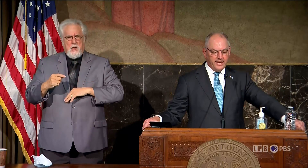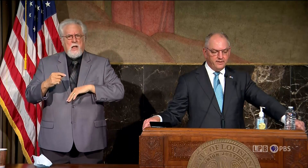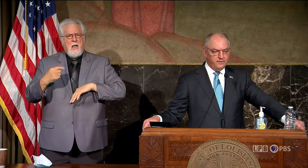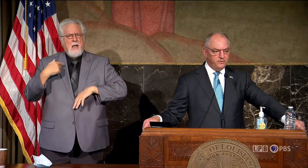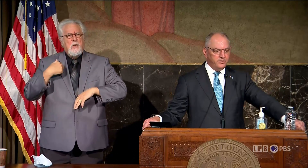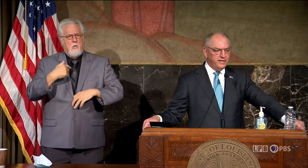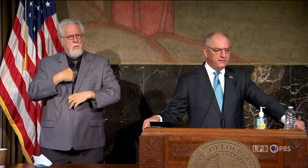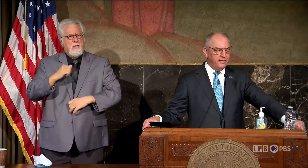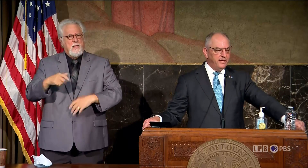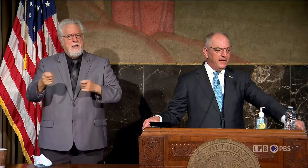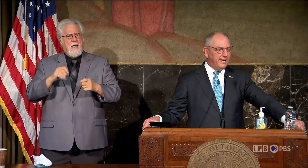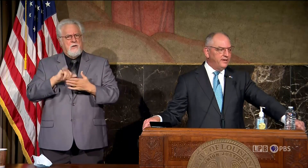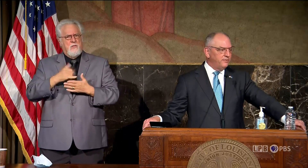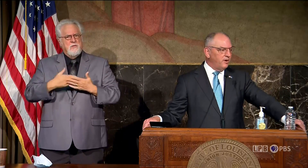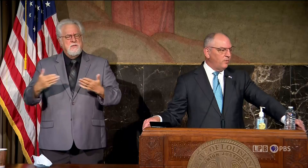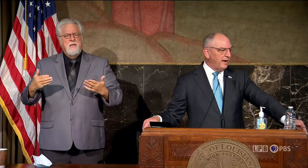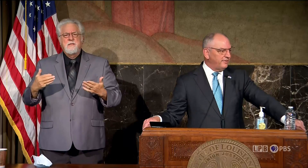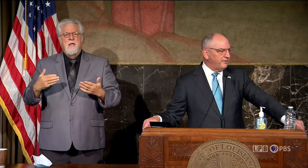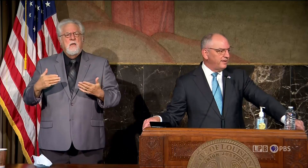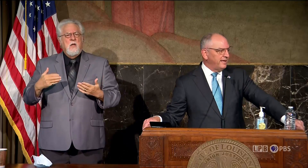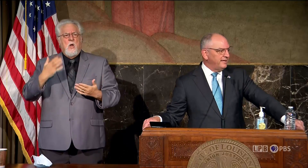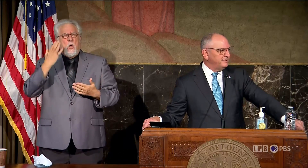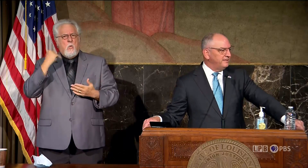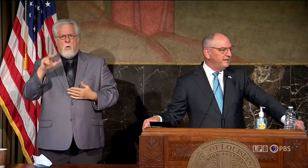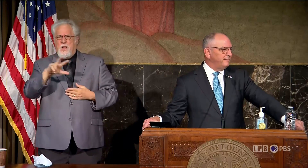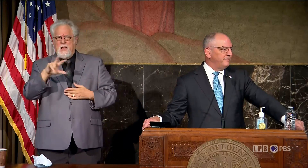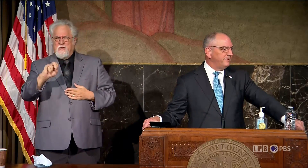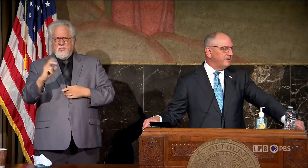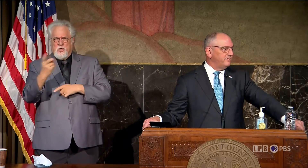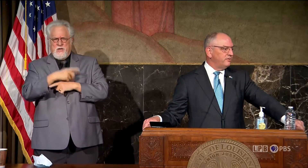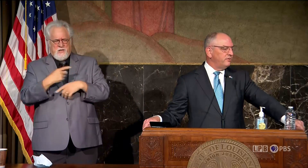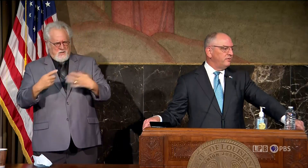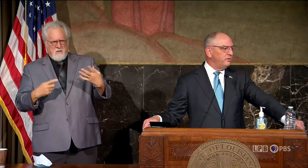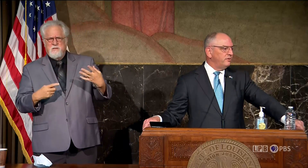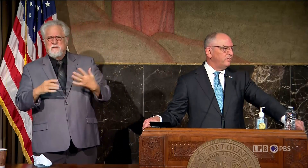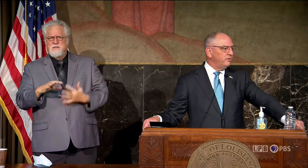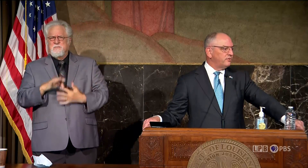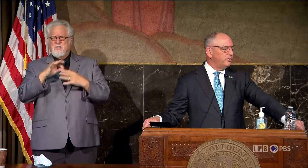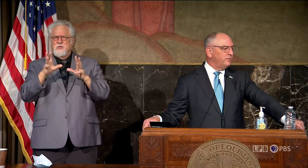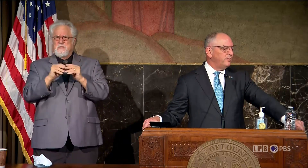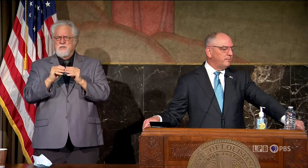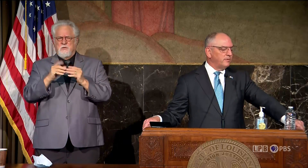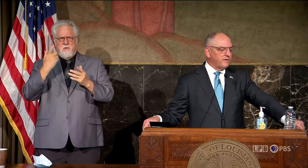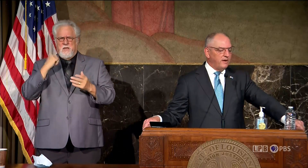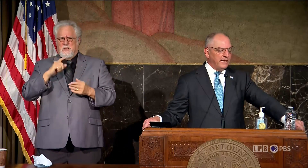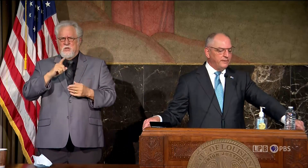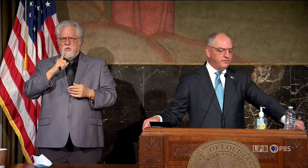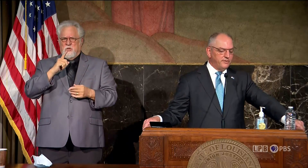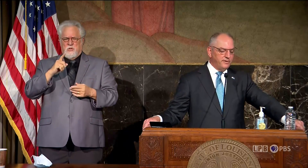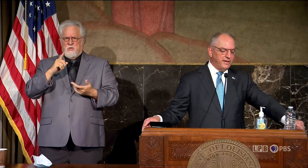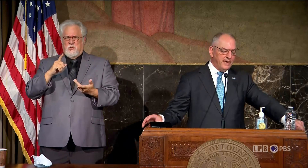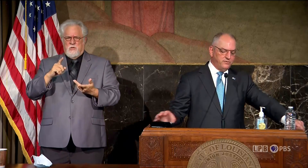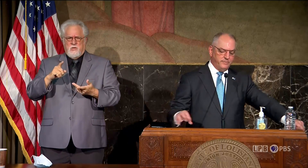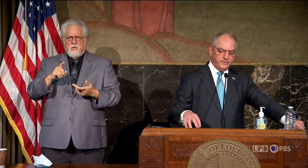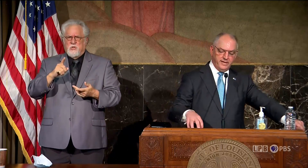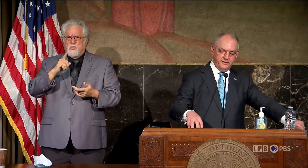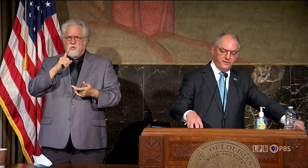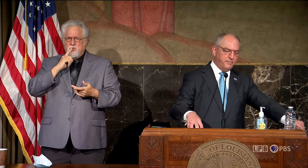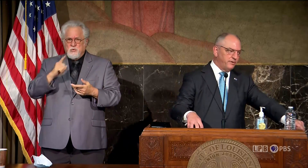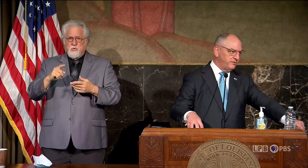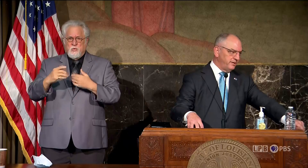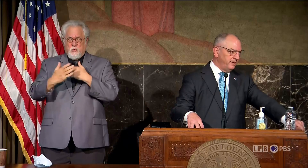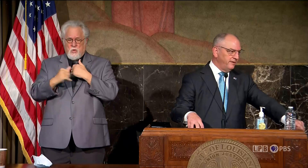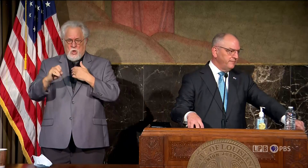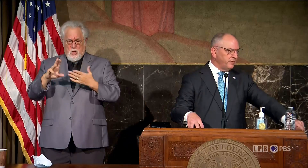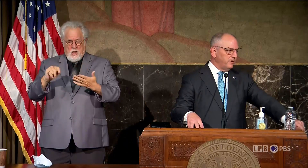and we can handle those things. I don't know why 30 days, because the true number of call items that actually pertain